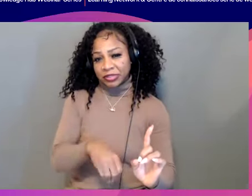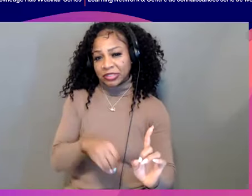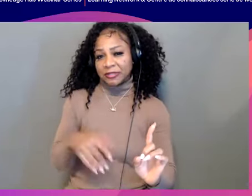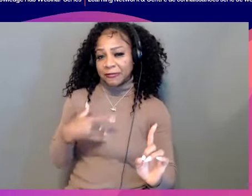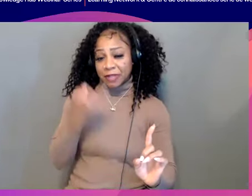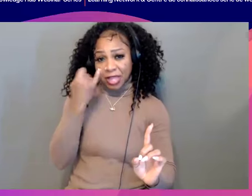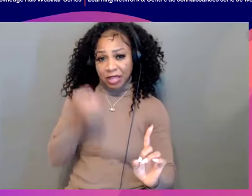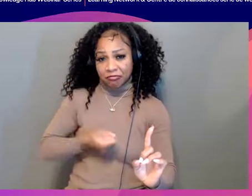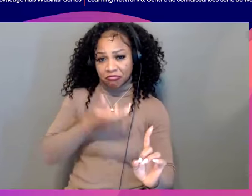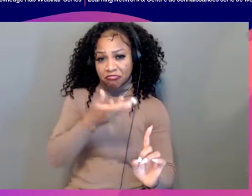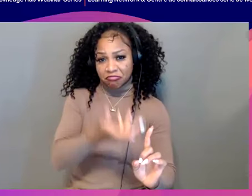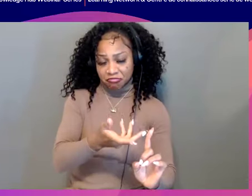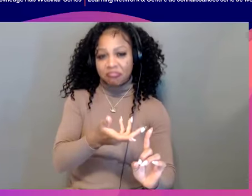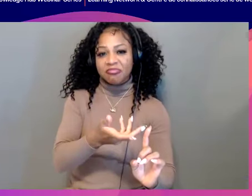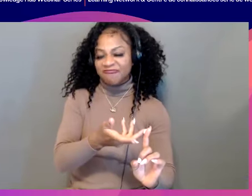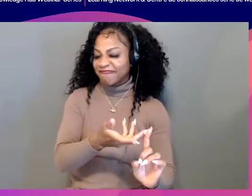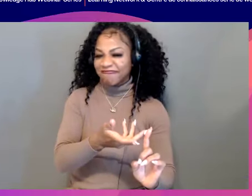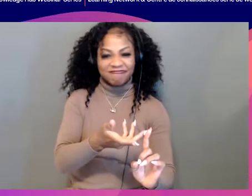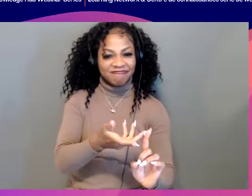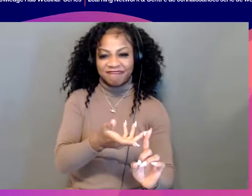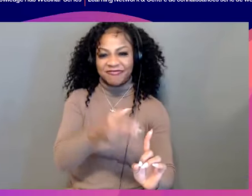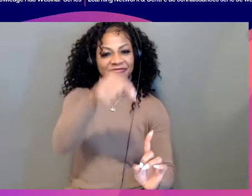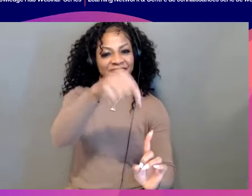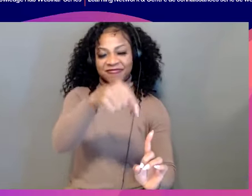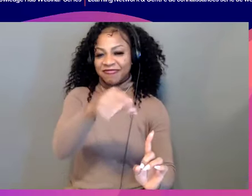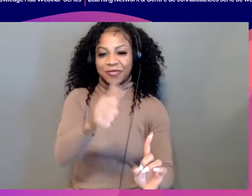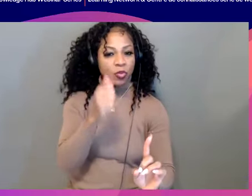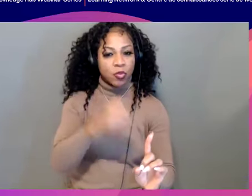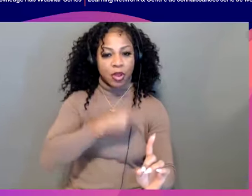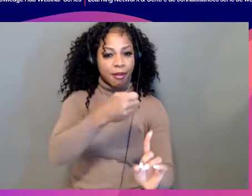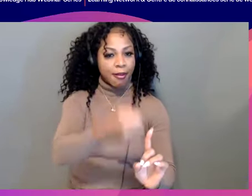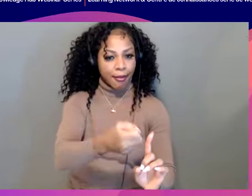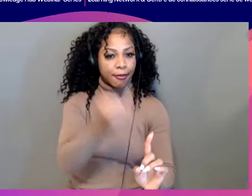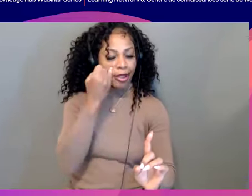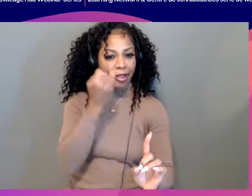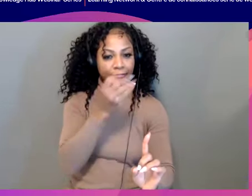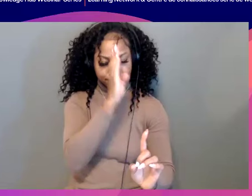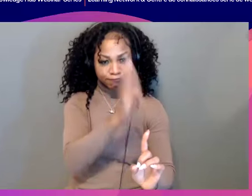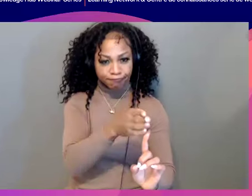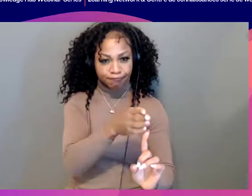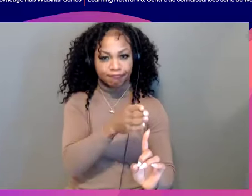would reduce their chances of being hired in a non-2S LGBTQIA plus establishment.